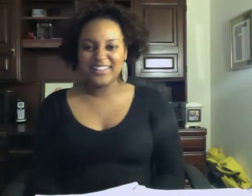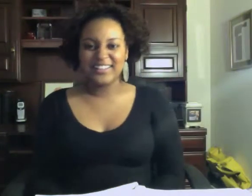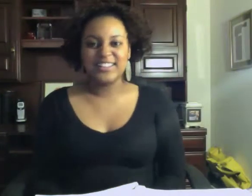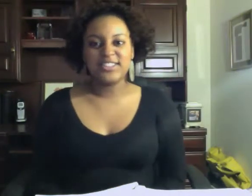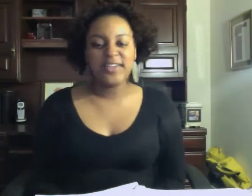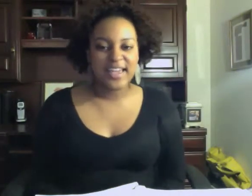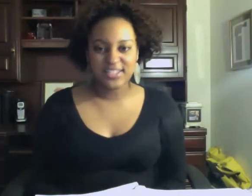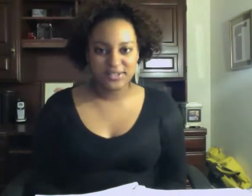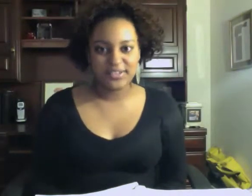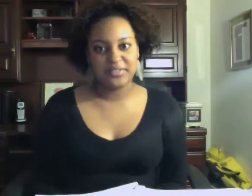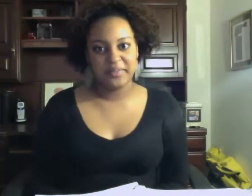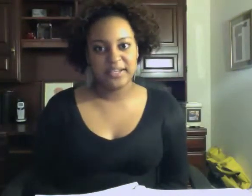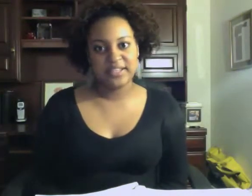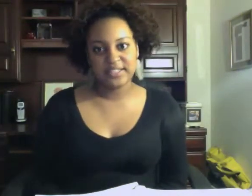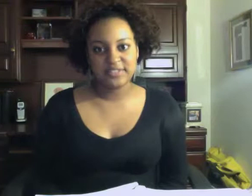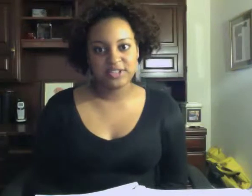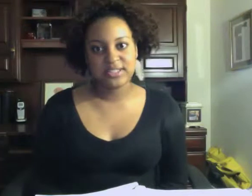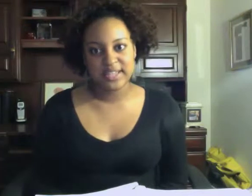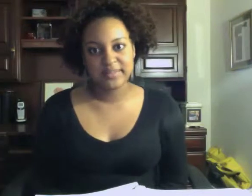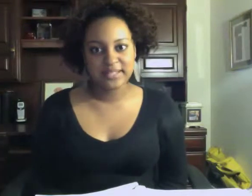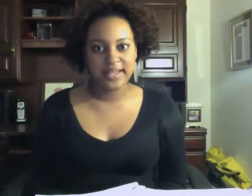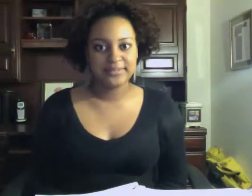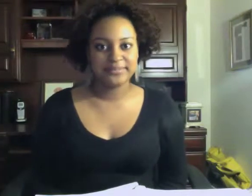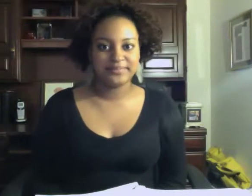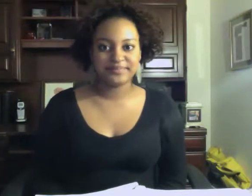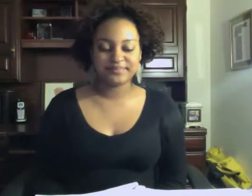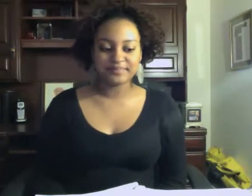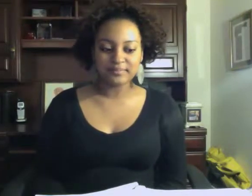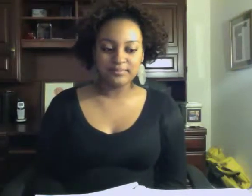so it had two different meanings, even though it's the same sign.